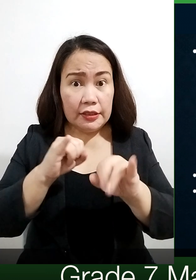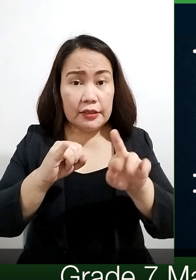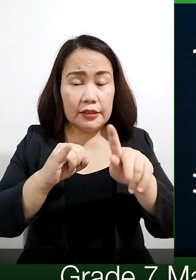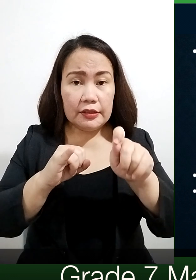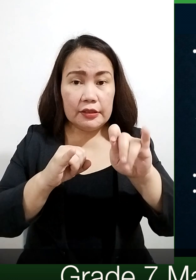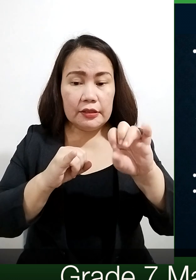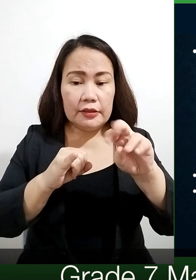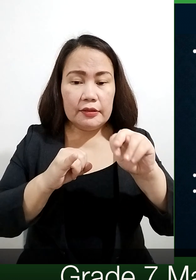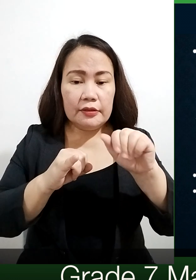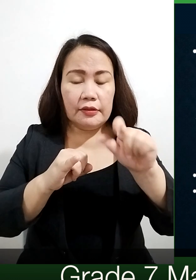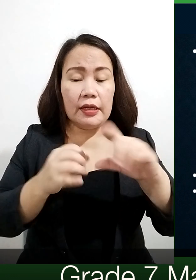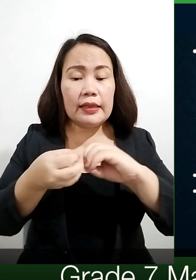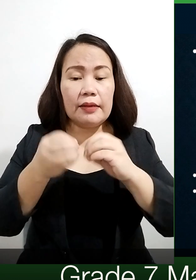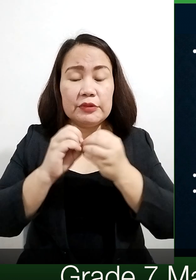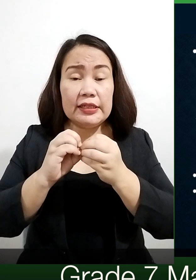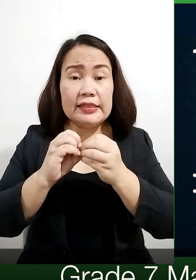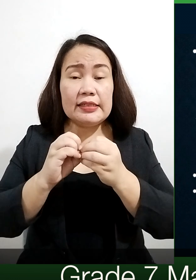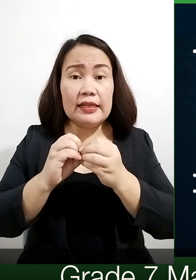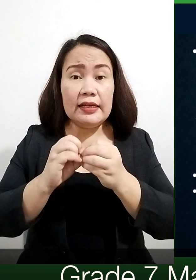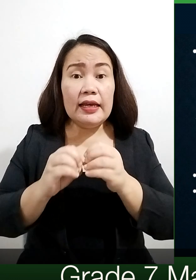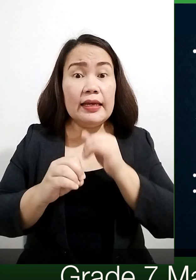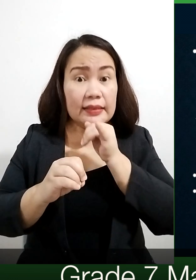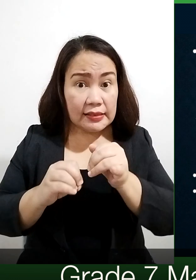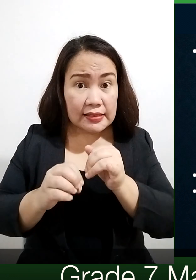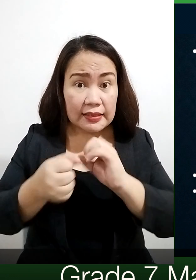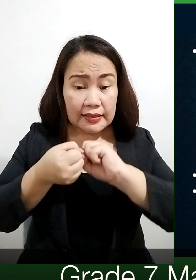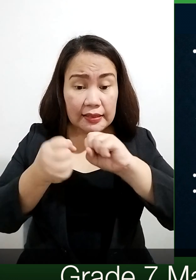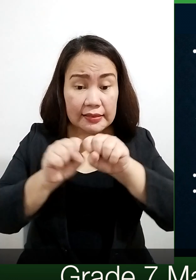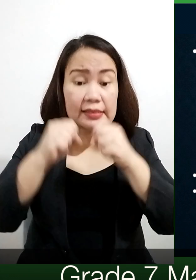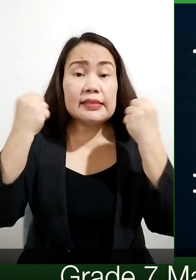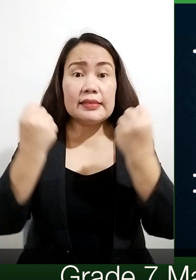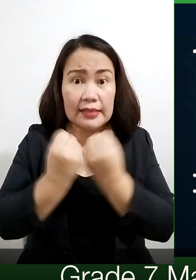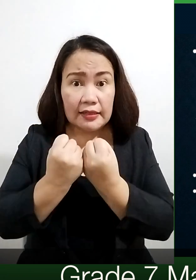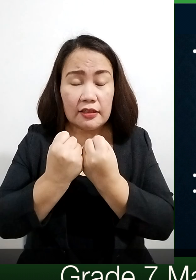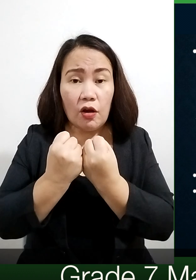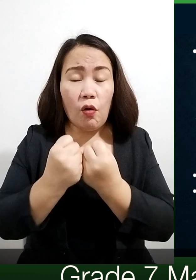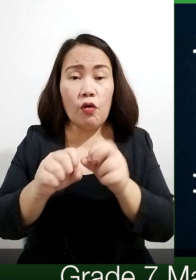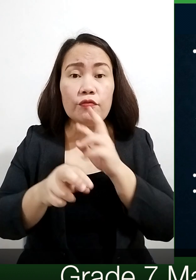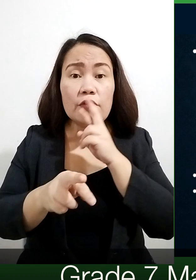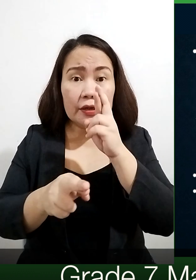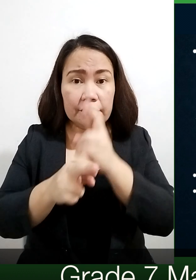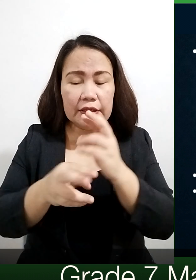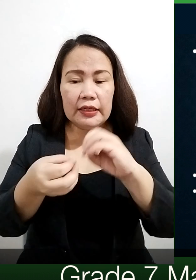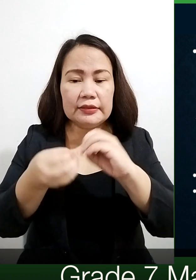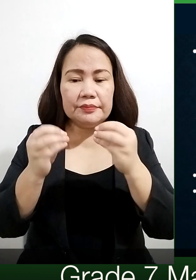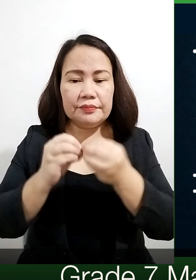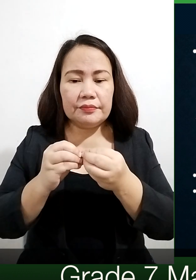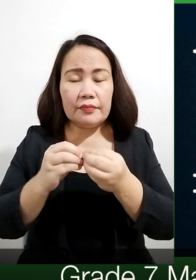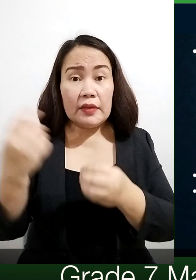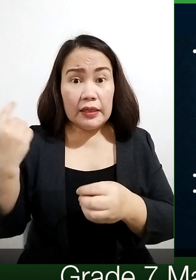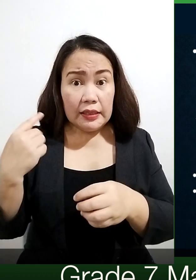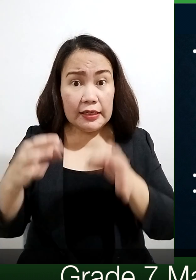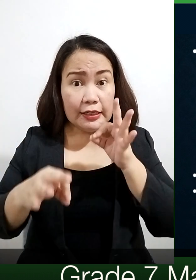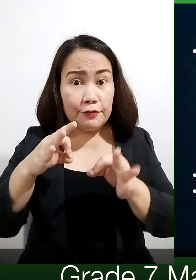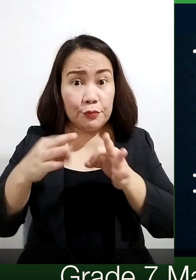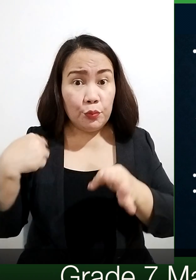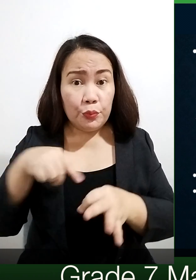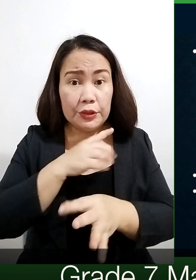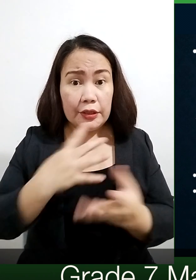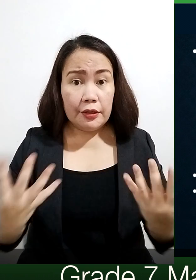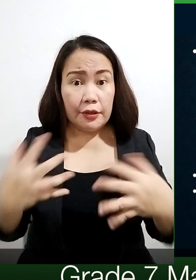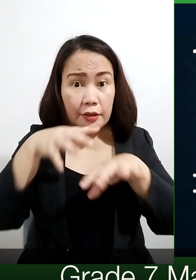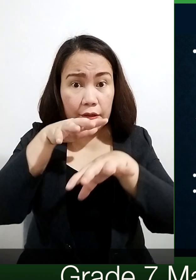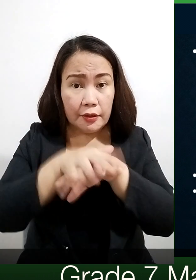of real numbers. So, pag sinabing union, we're going to combine. So, this is set operation. Okay? So, we